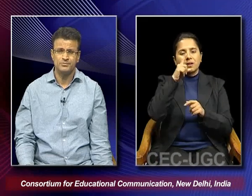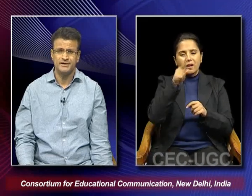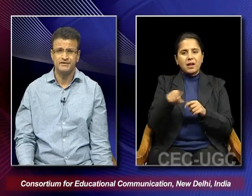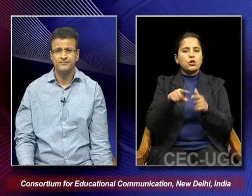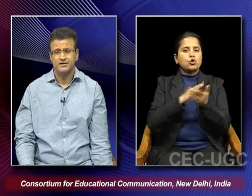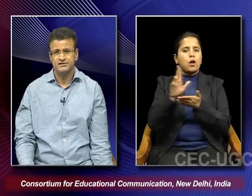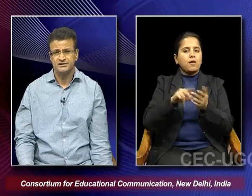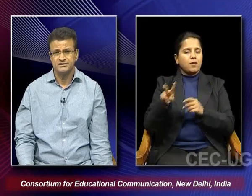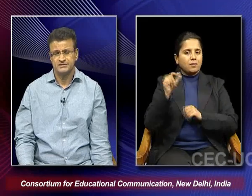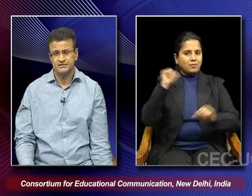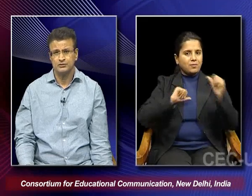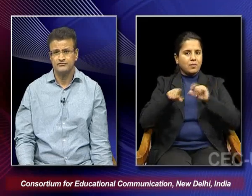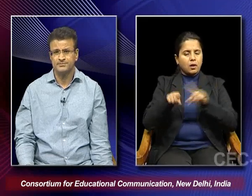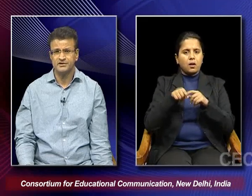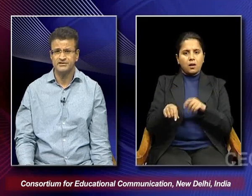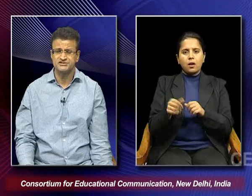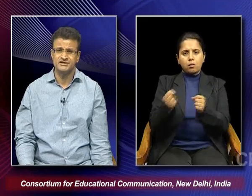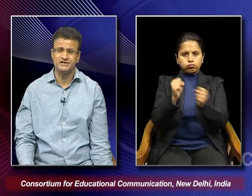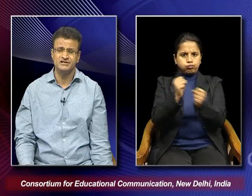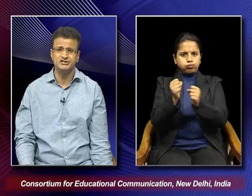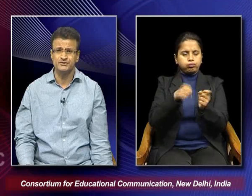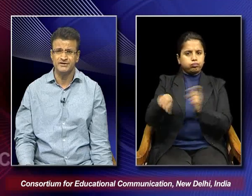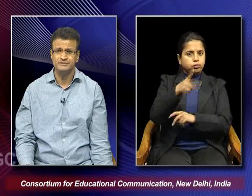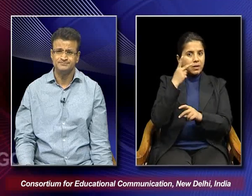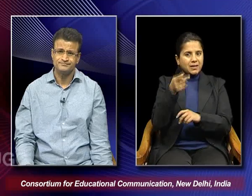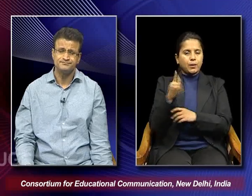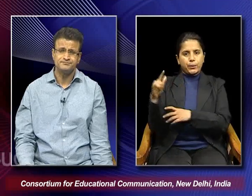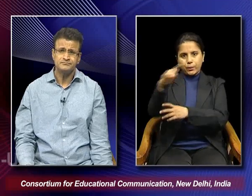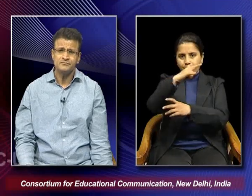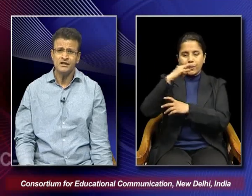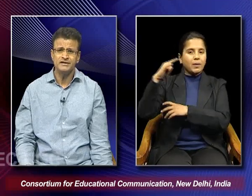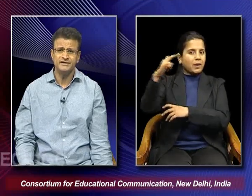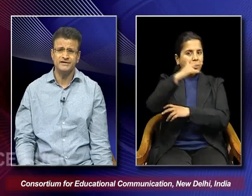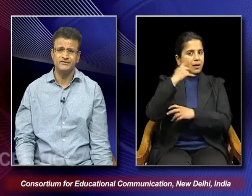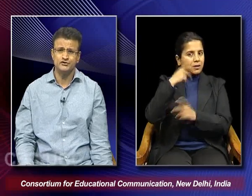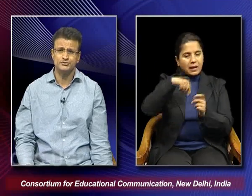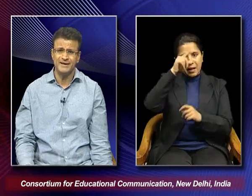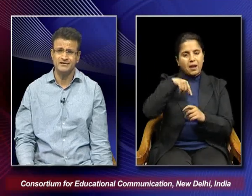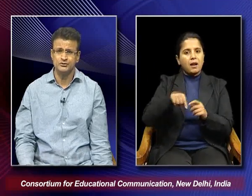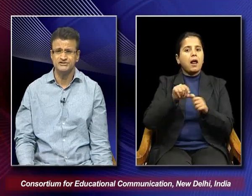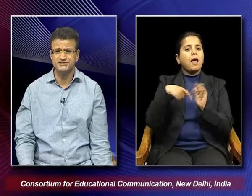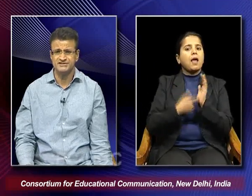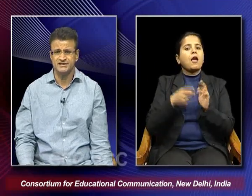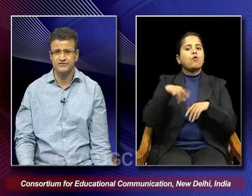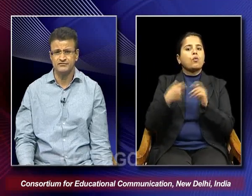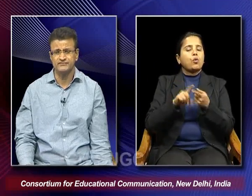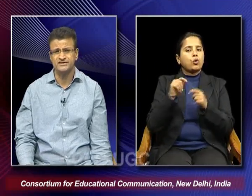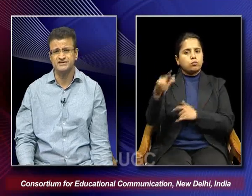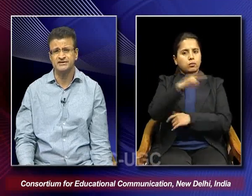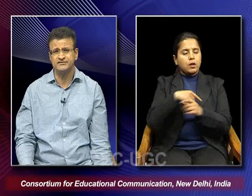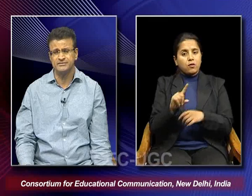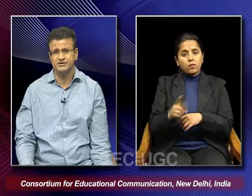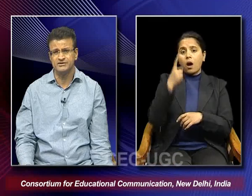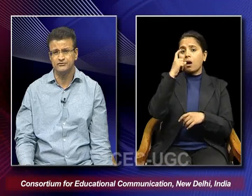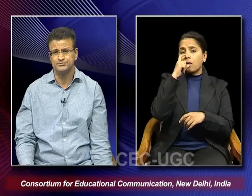Kapoor played the role of the protagonist, and it deals with the Indian Air Force pilot Gunjan Saxena, one of the first